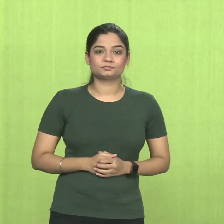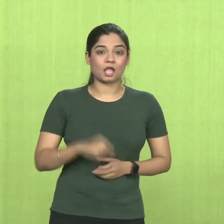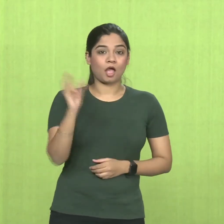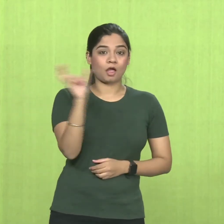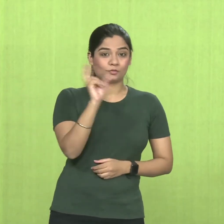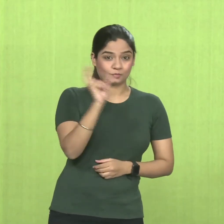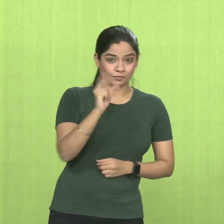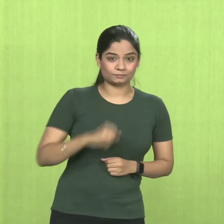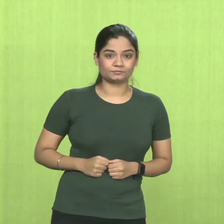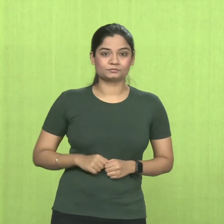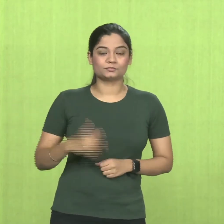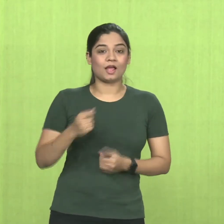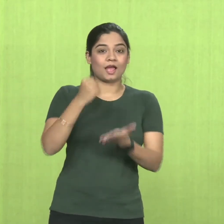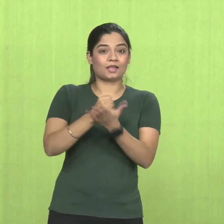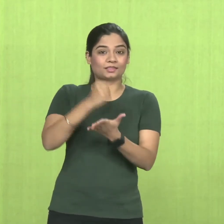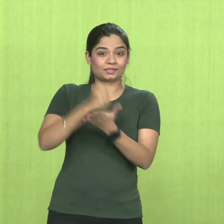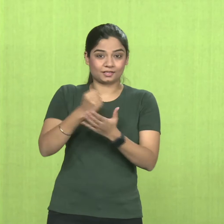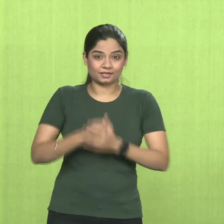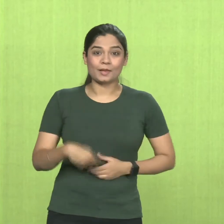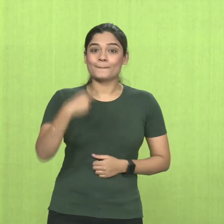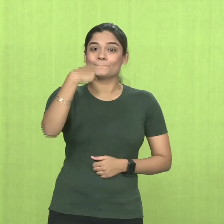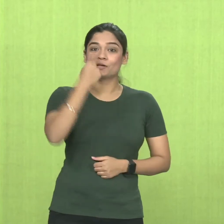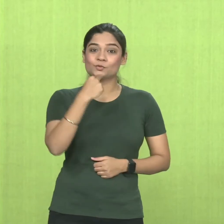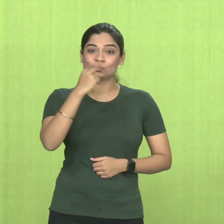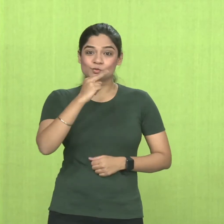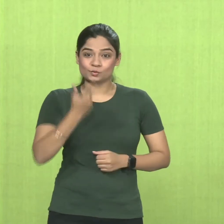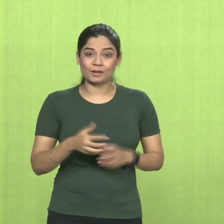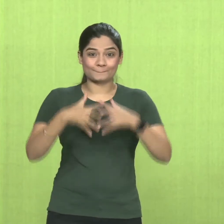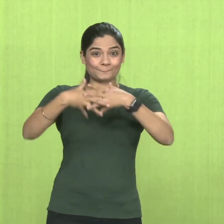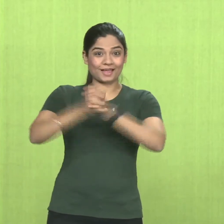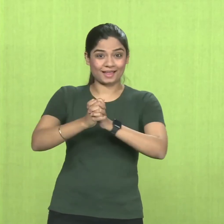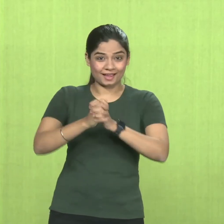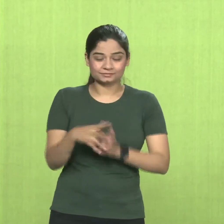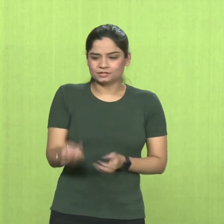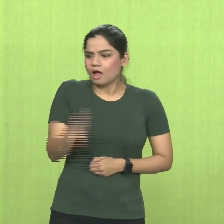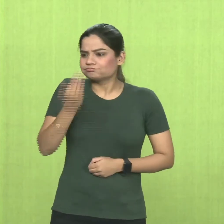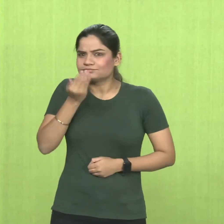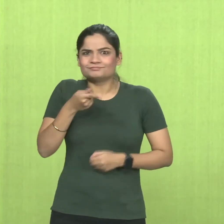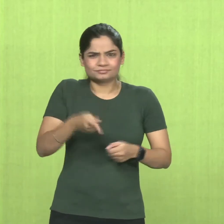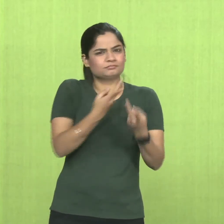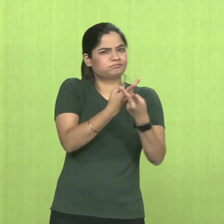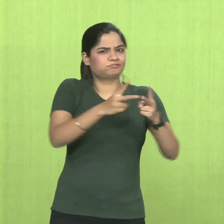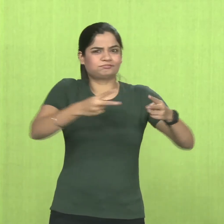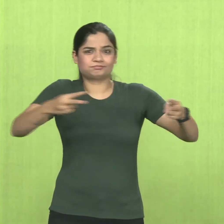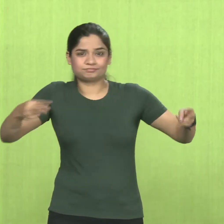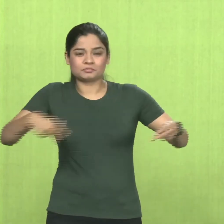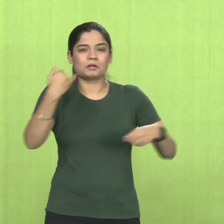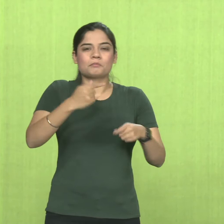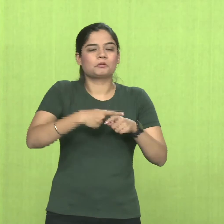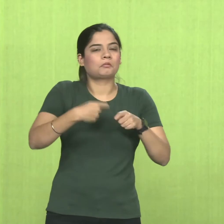There's potato, there's ginger, there's pyaz, onion, arbi, biscuits, namkeens,